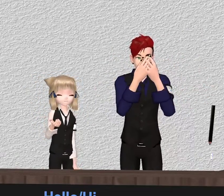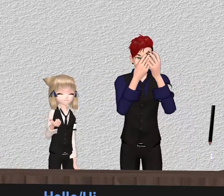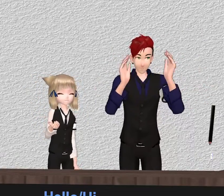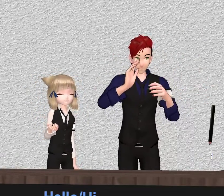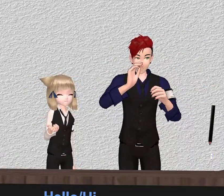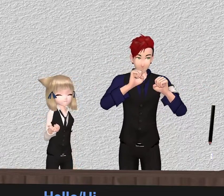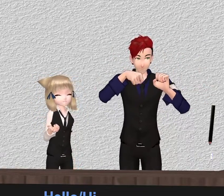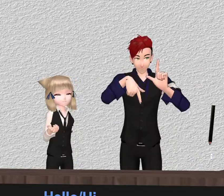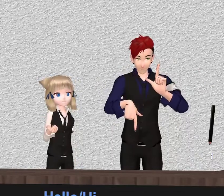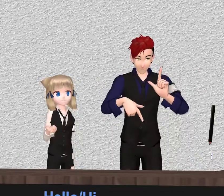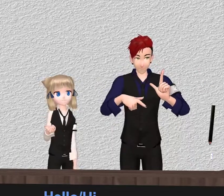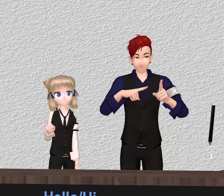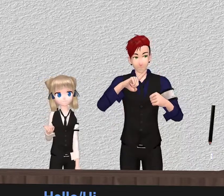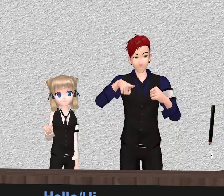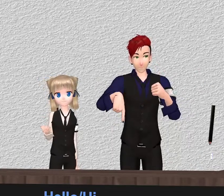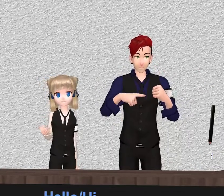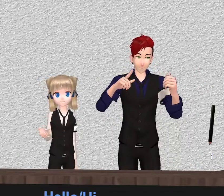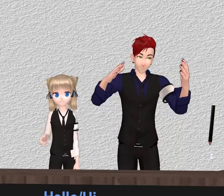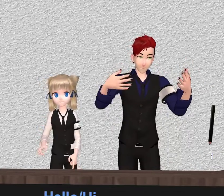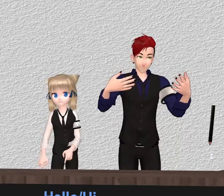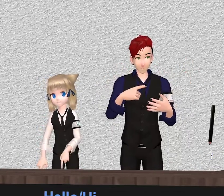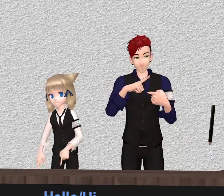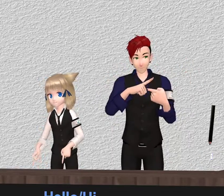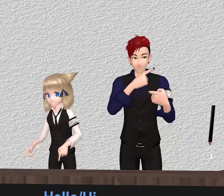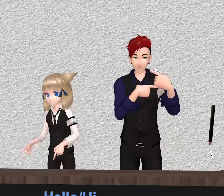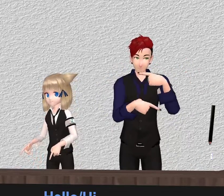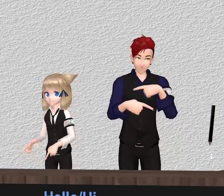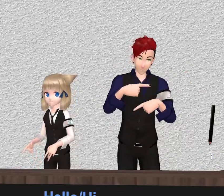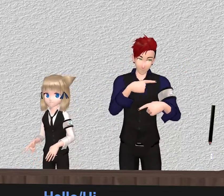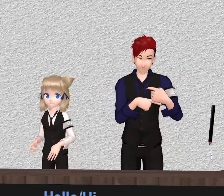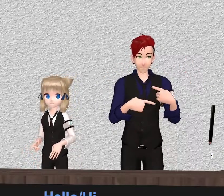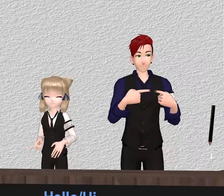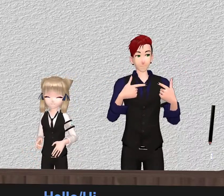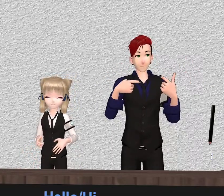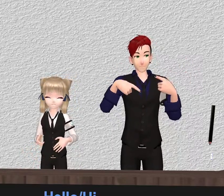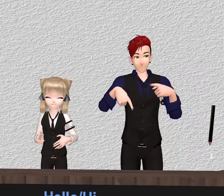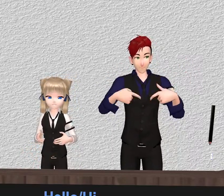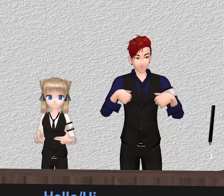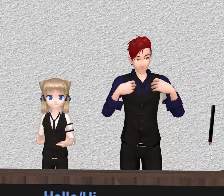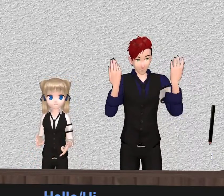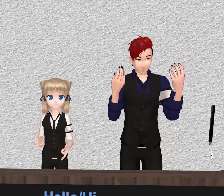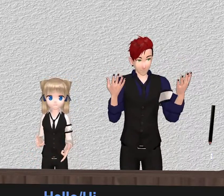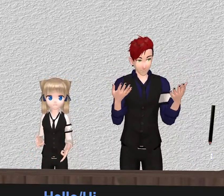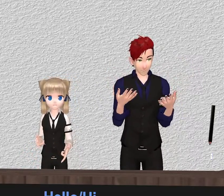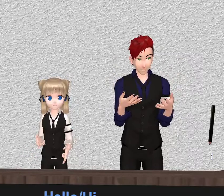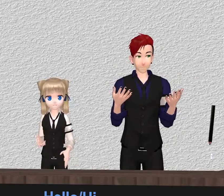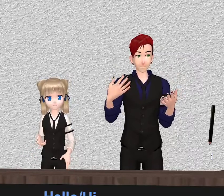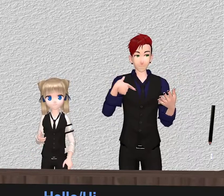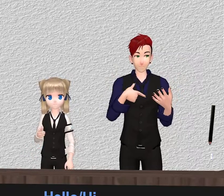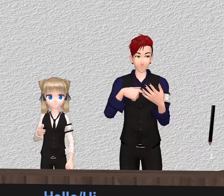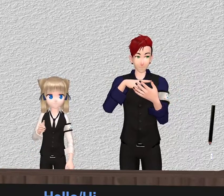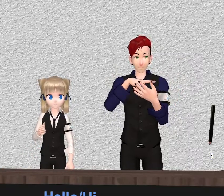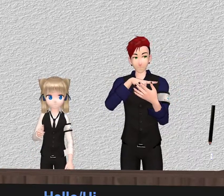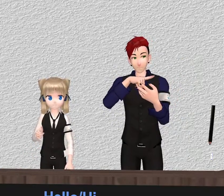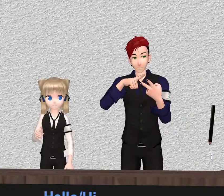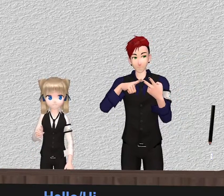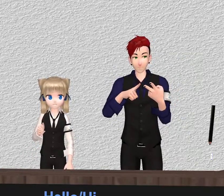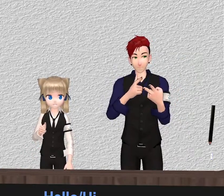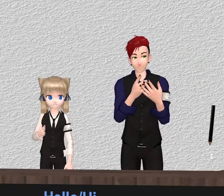introduction to the sign language. Pretty much what's going to be happening at this event is we're going to have 3 different languages,